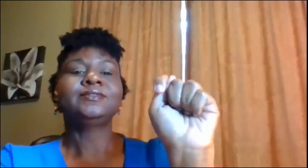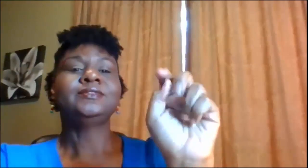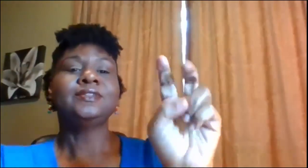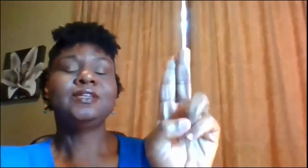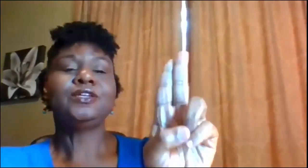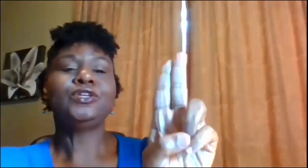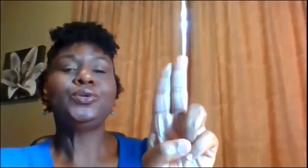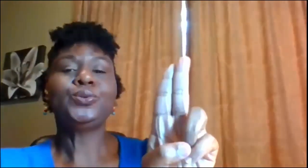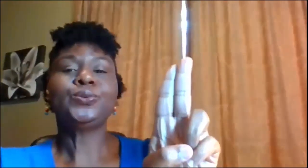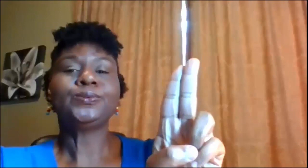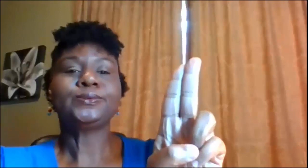U